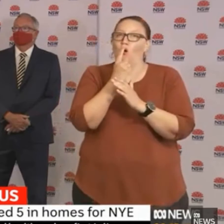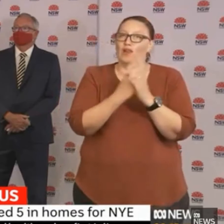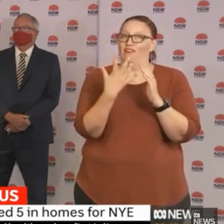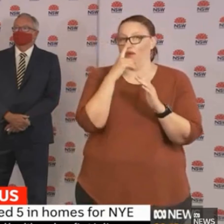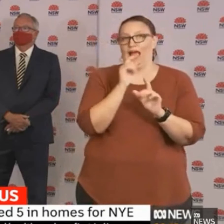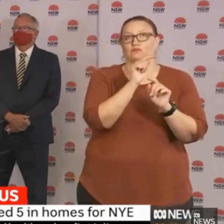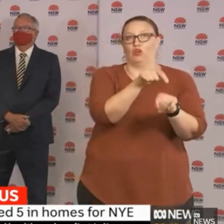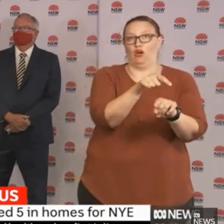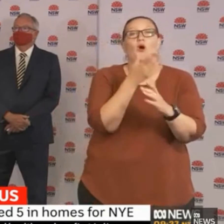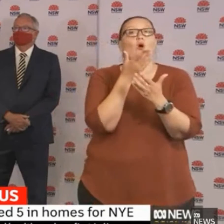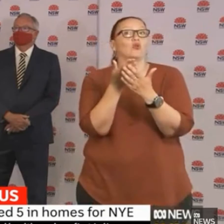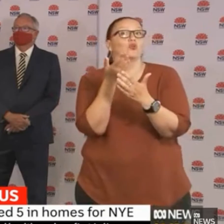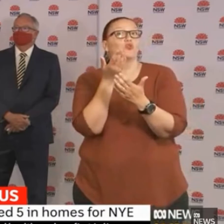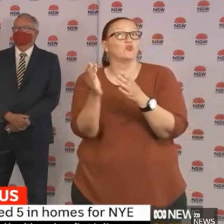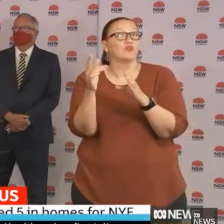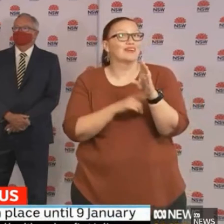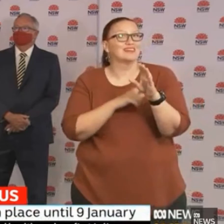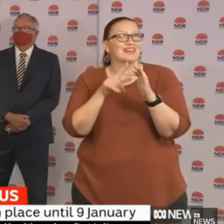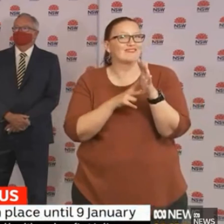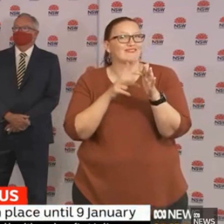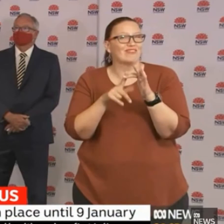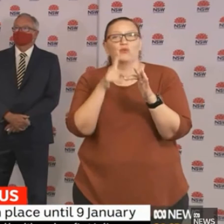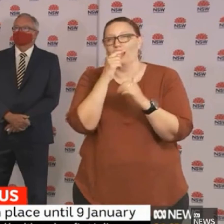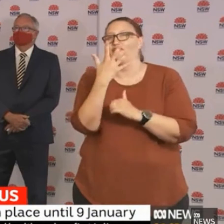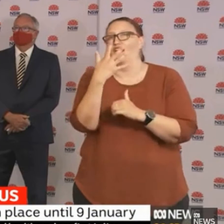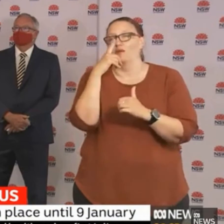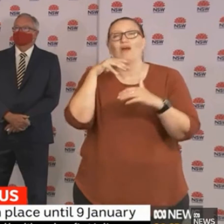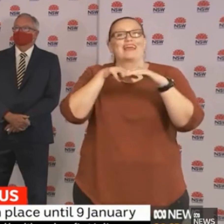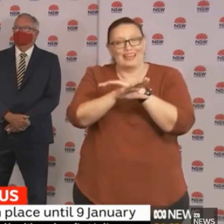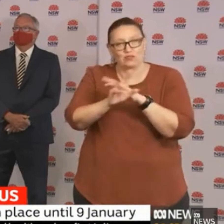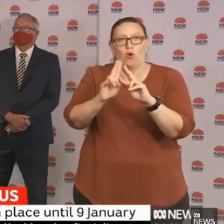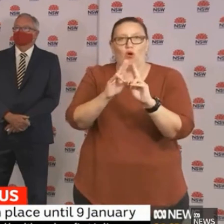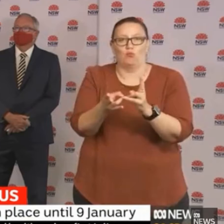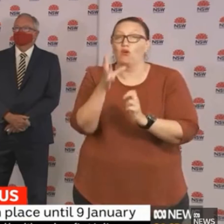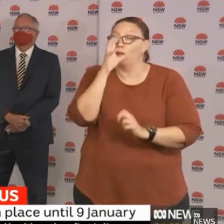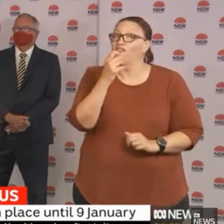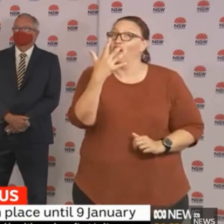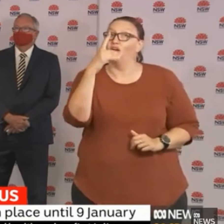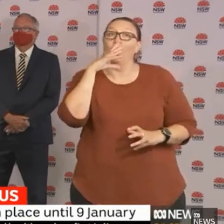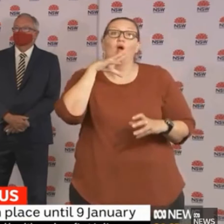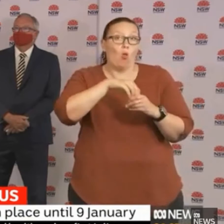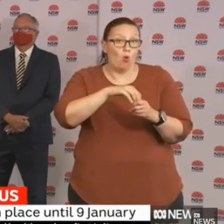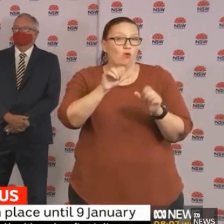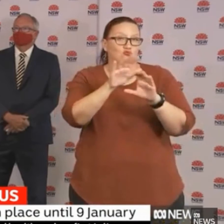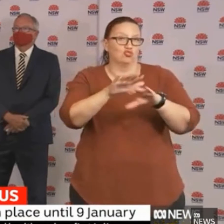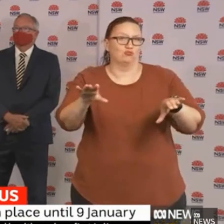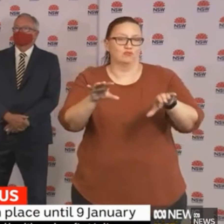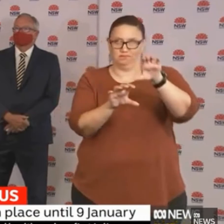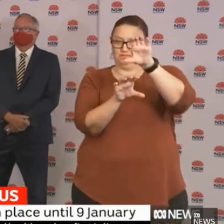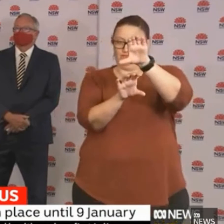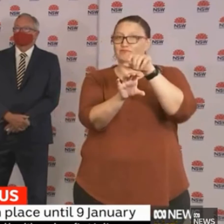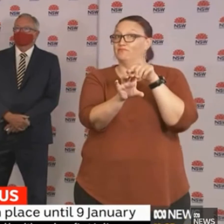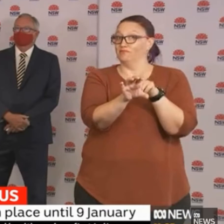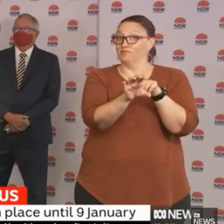outdoor gatherings during the entire period until the 9th of January. You can have 5 people outside the home as well. In relation to the southern